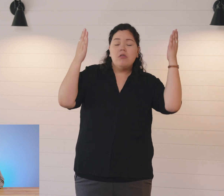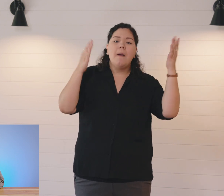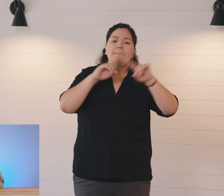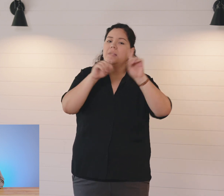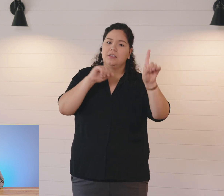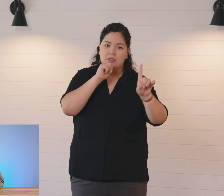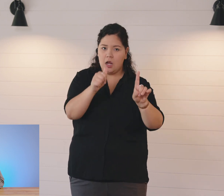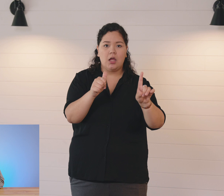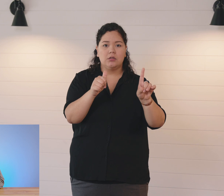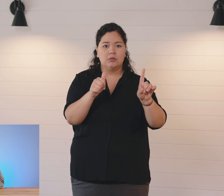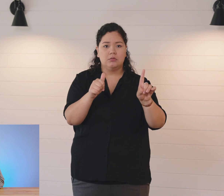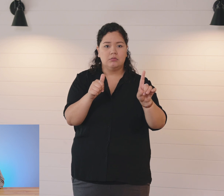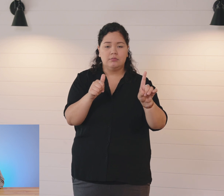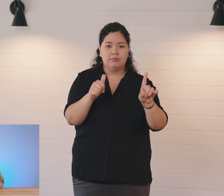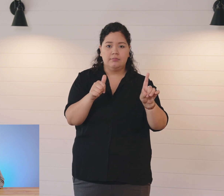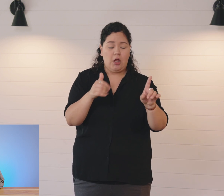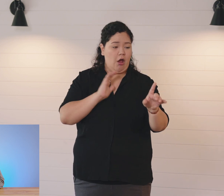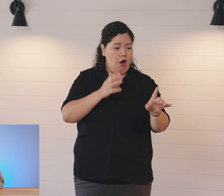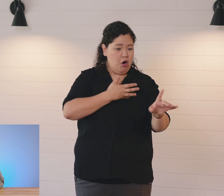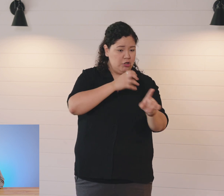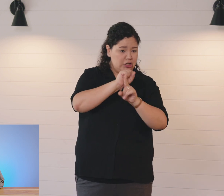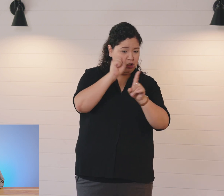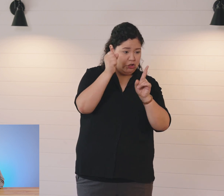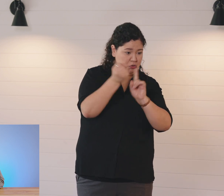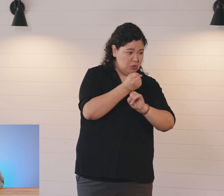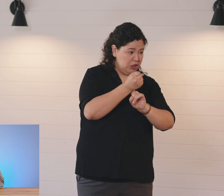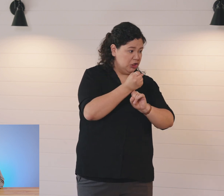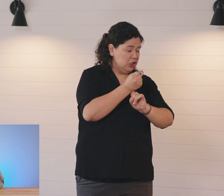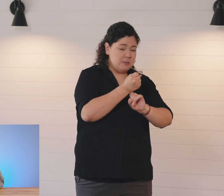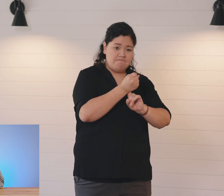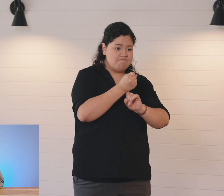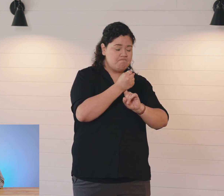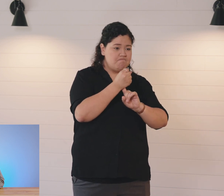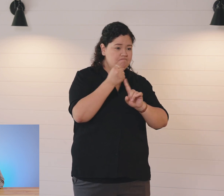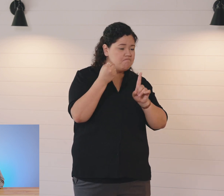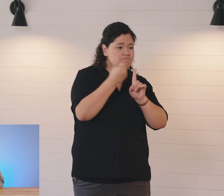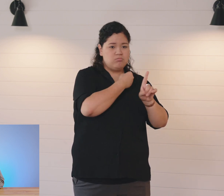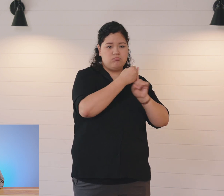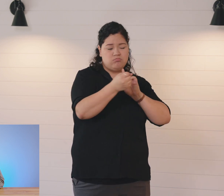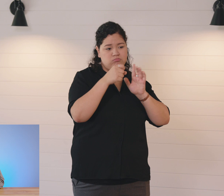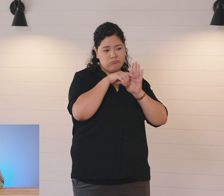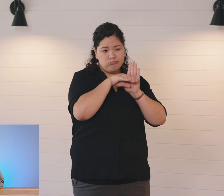not out of control. Even if our circumstances are the result of evil actions by wicked people, God allows